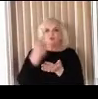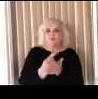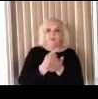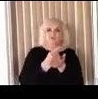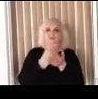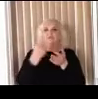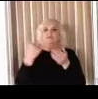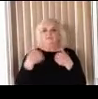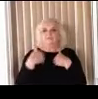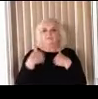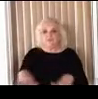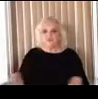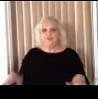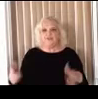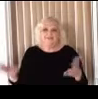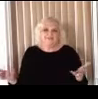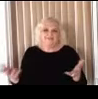children.